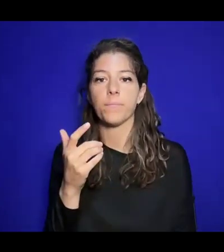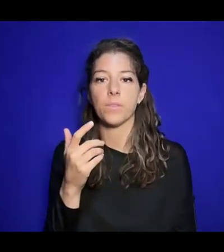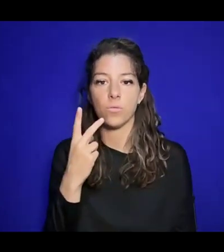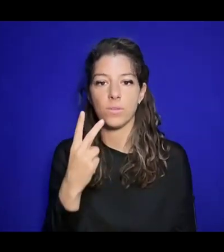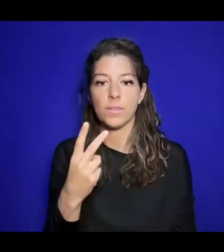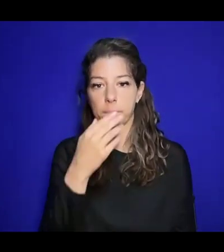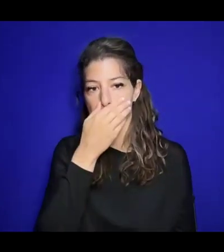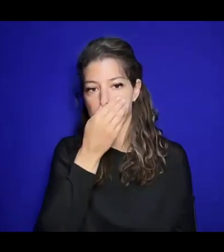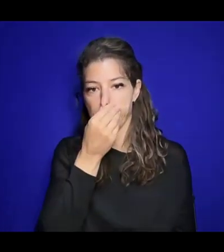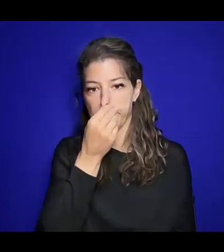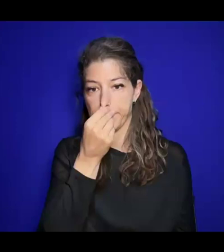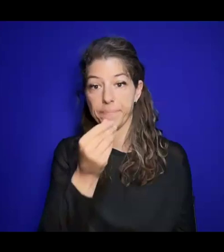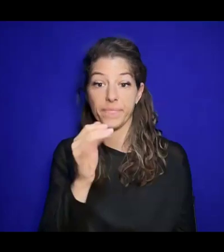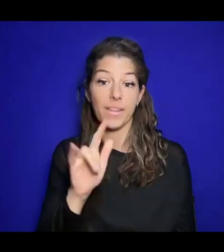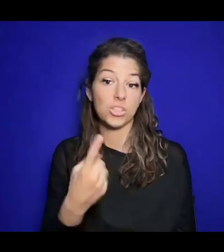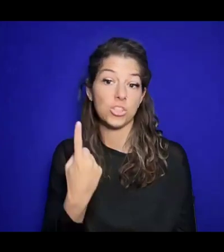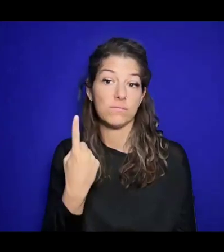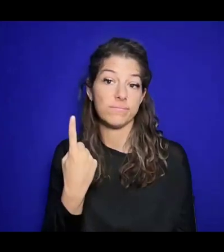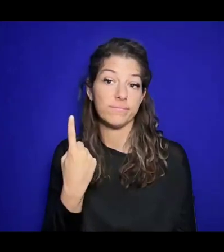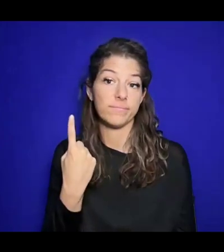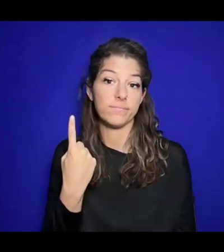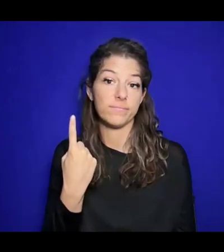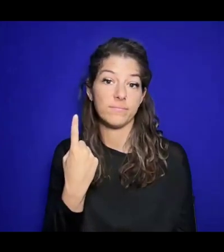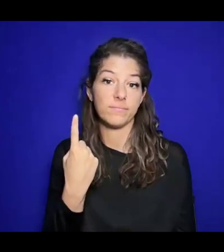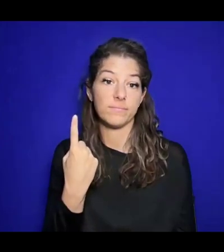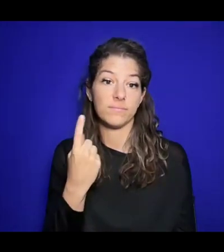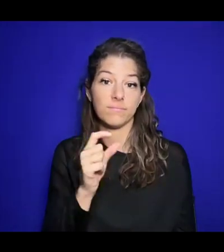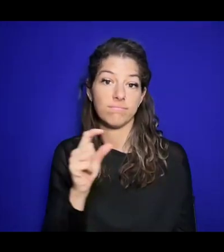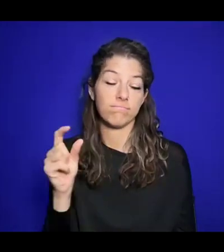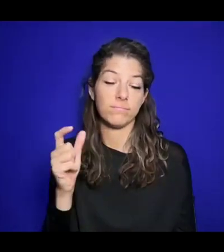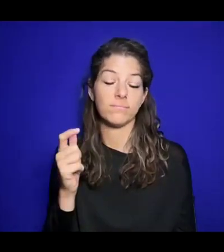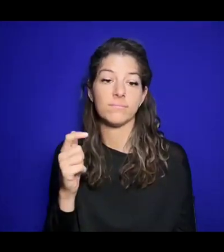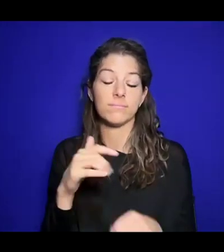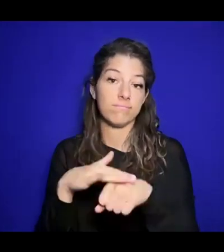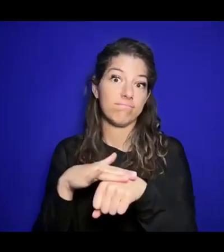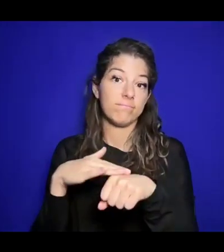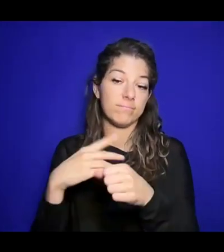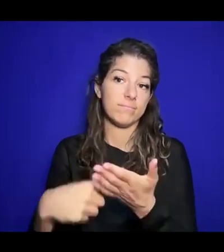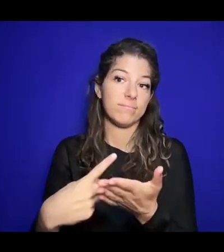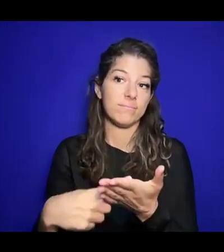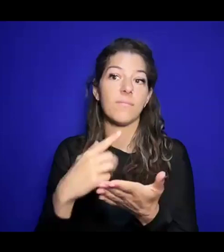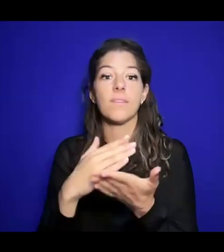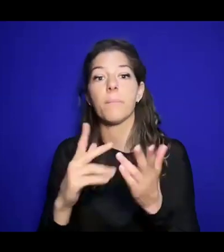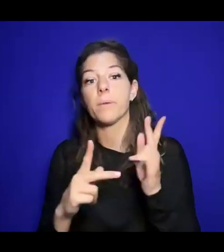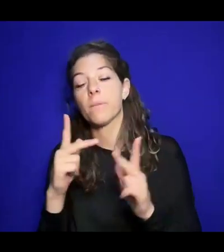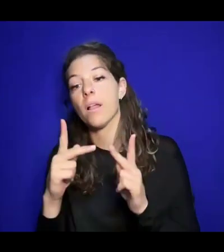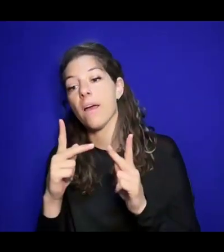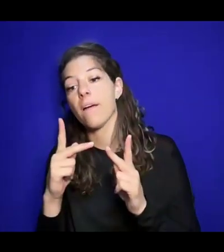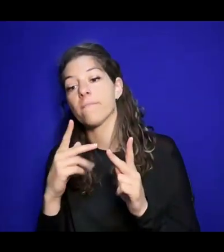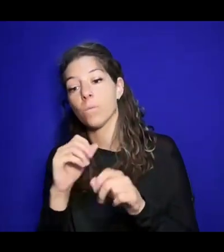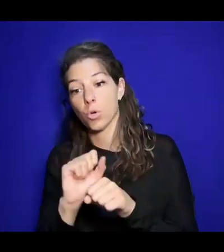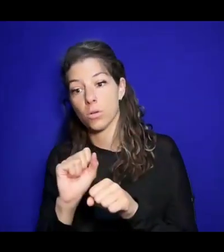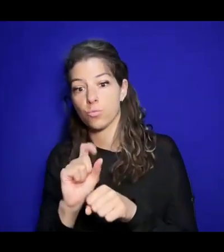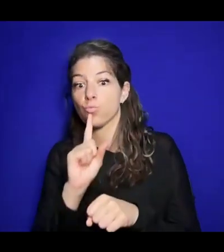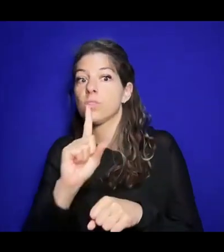and that's just cutting the top of the surface. Now, some people have done some stem cell work,